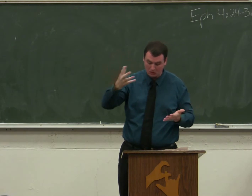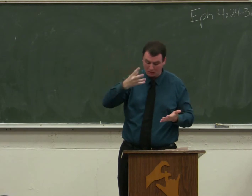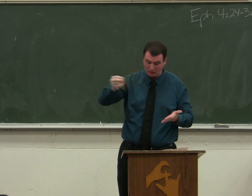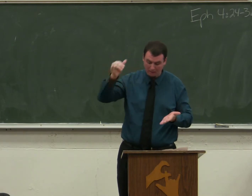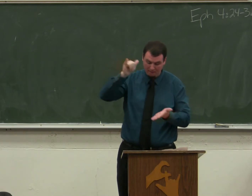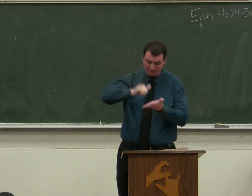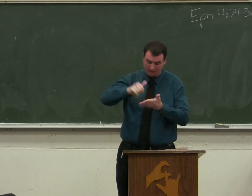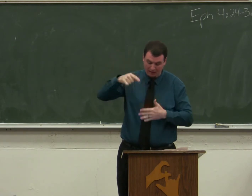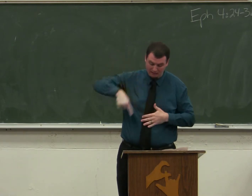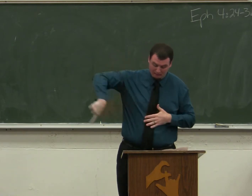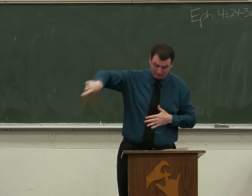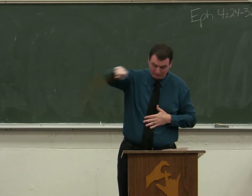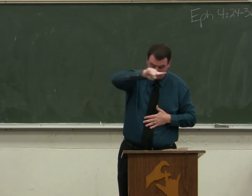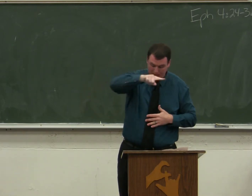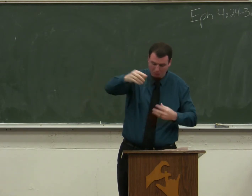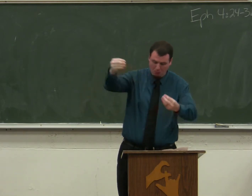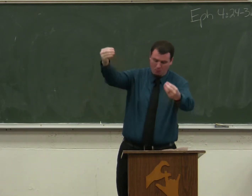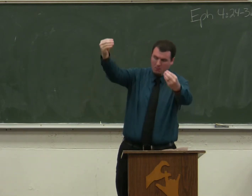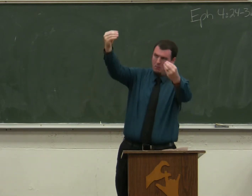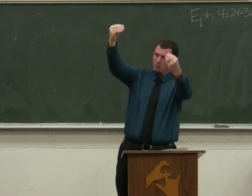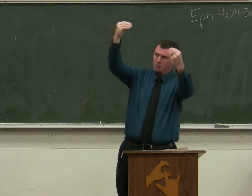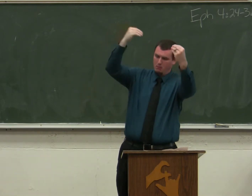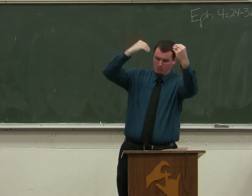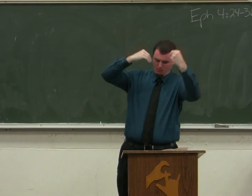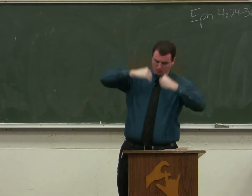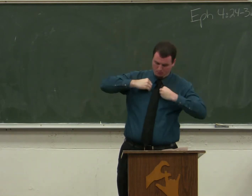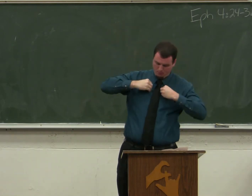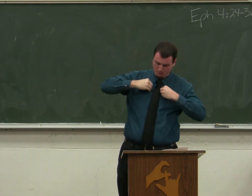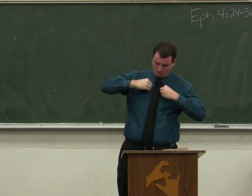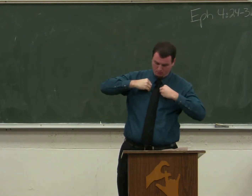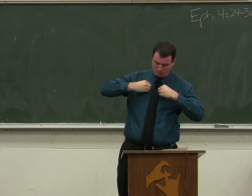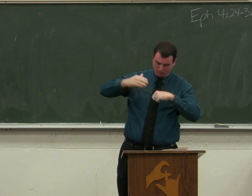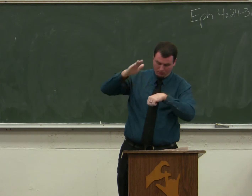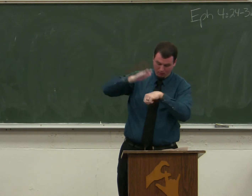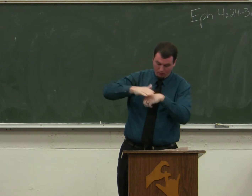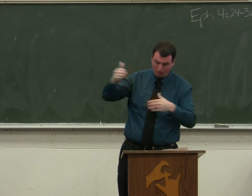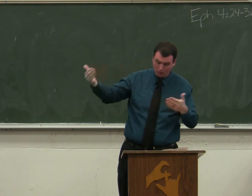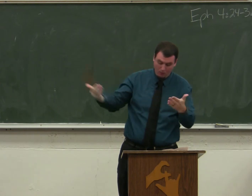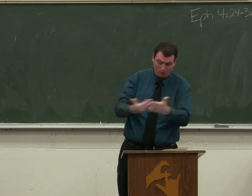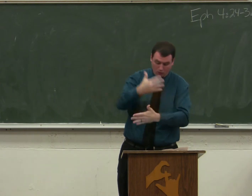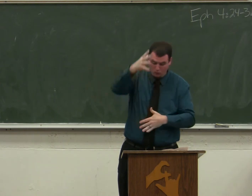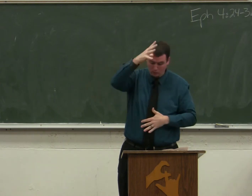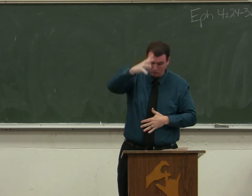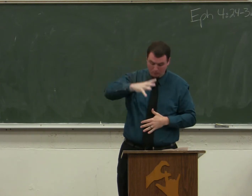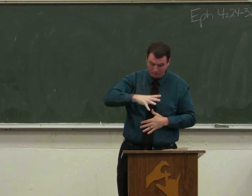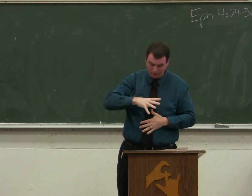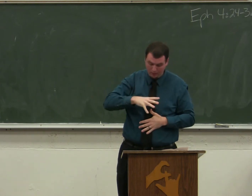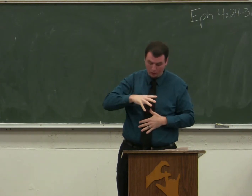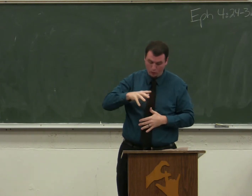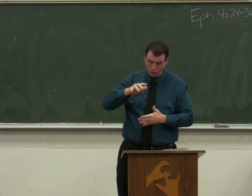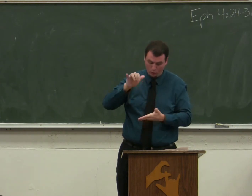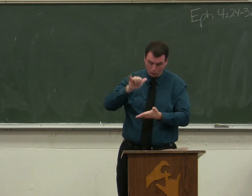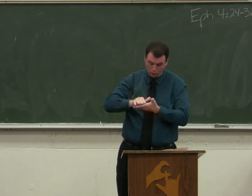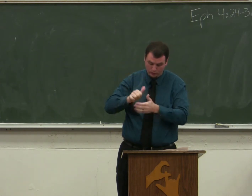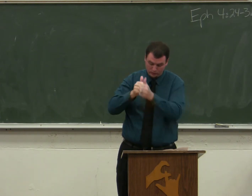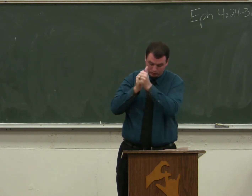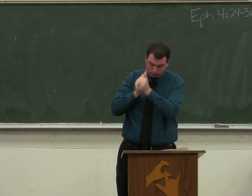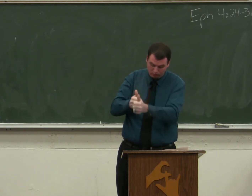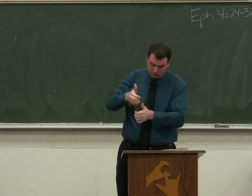Or verse 24, and that ye put on the new man, which